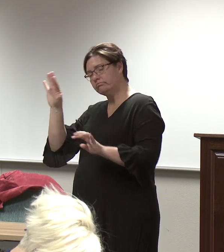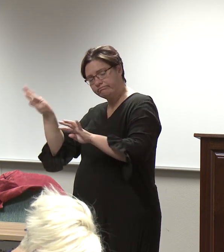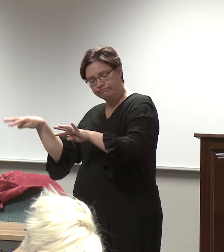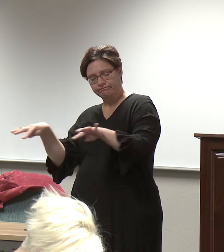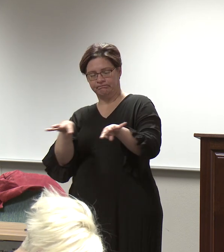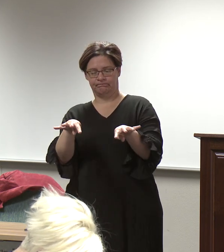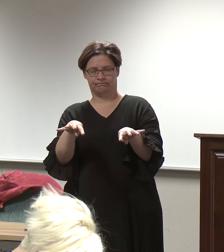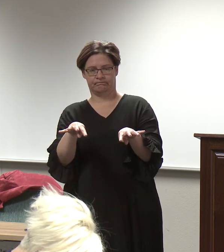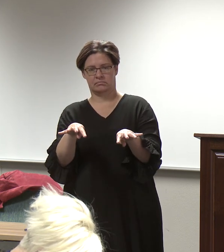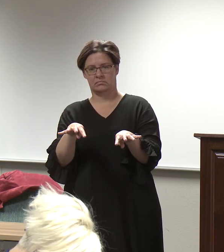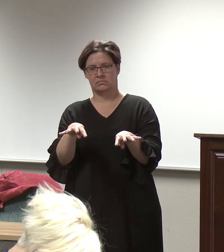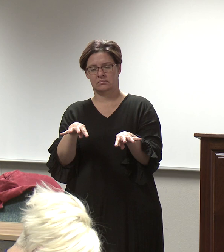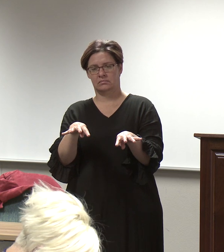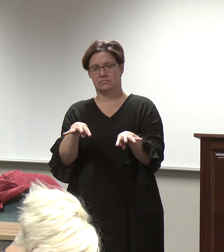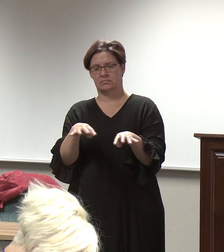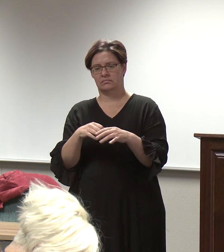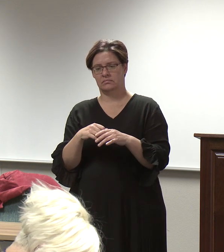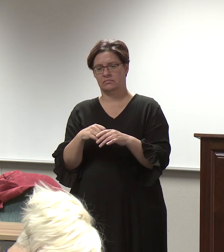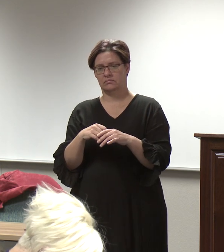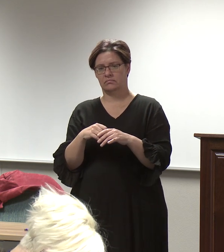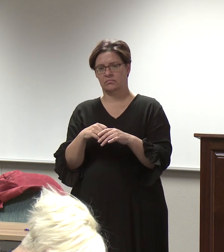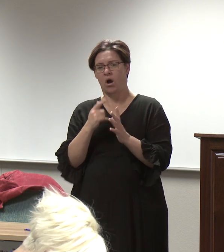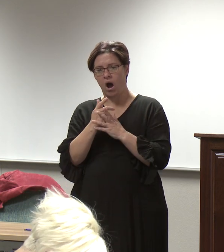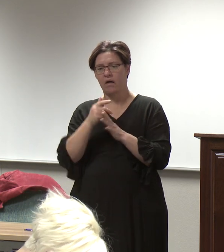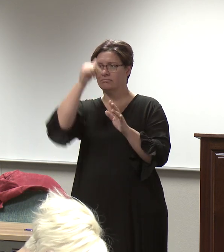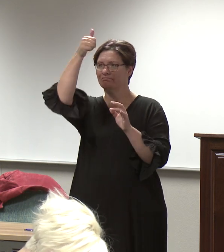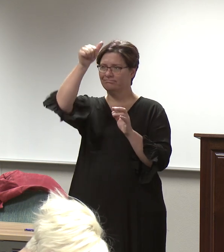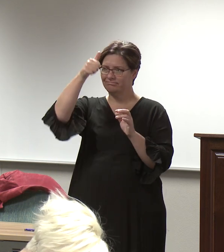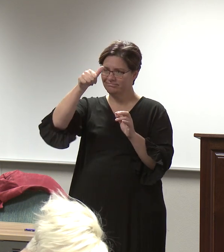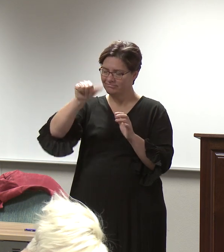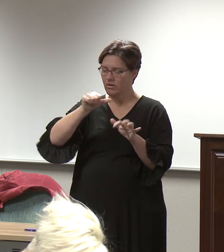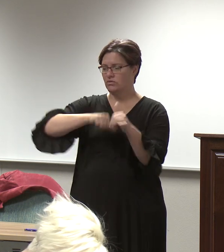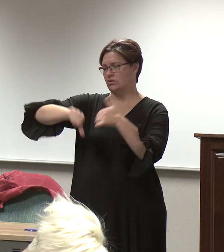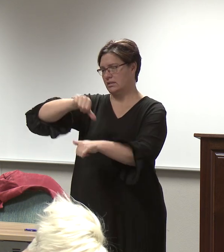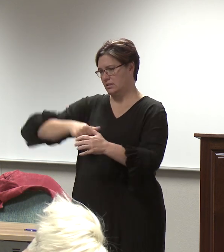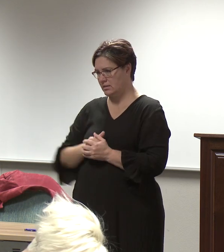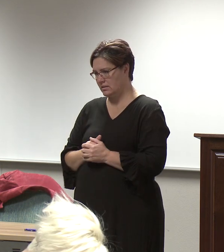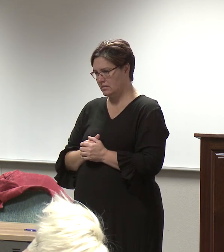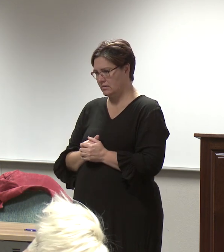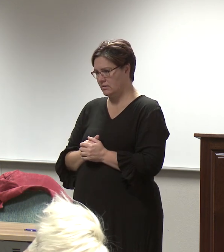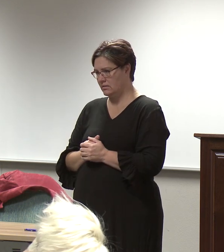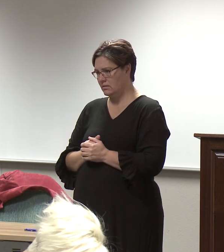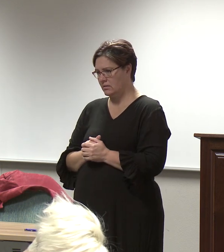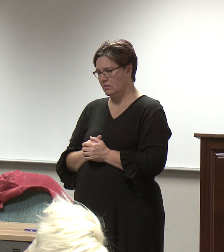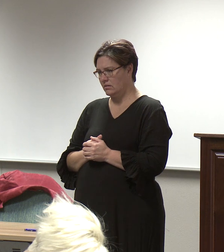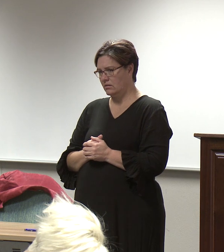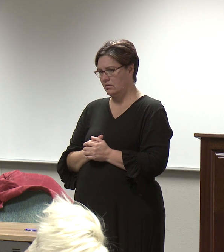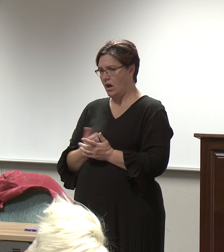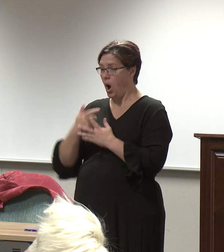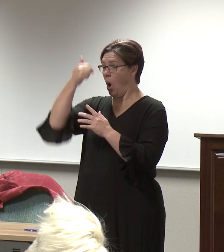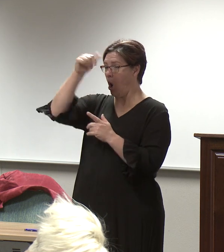attention to the horror of our society. They resist the trivialization of